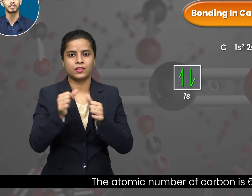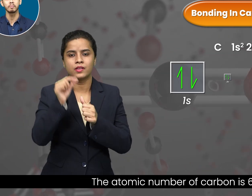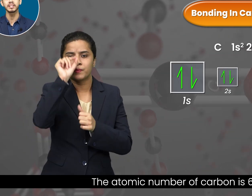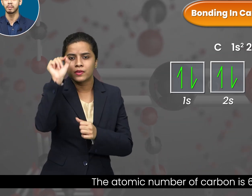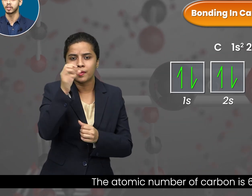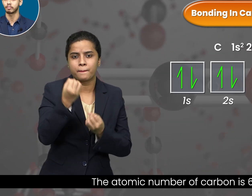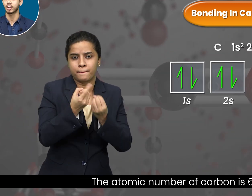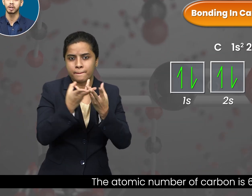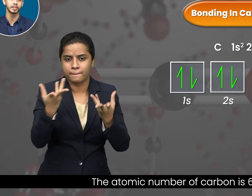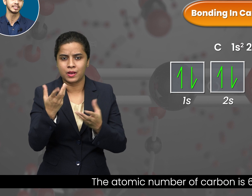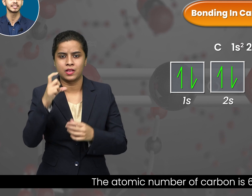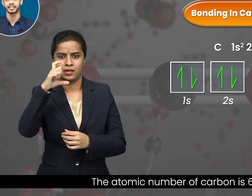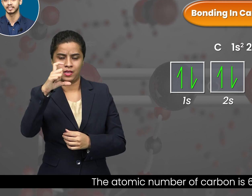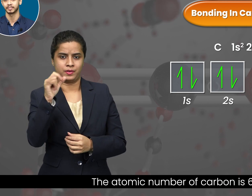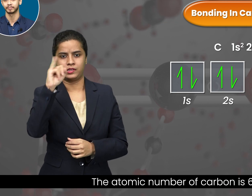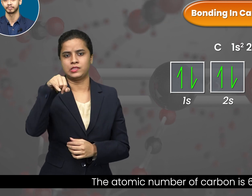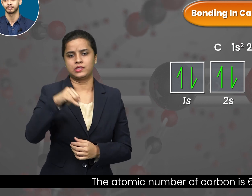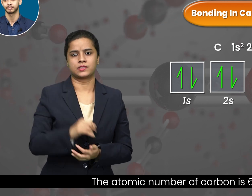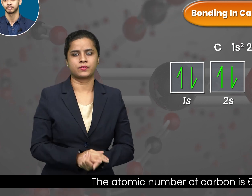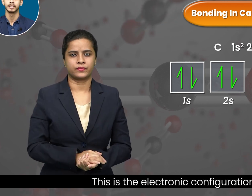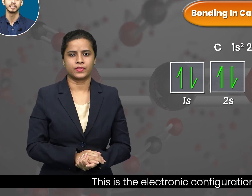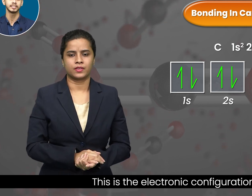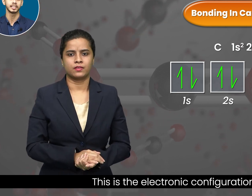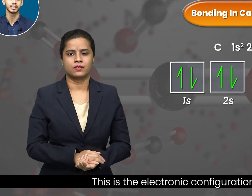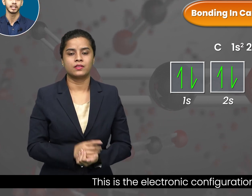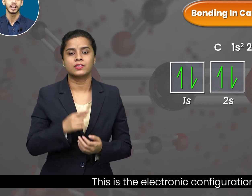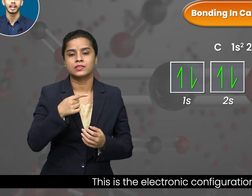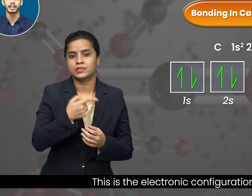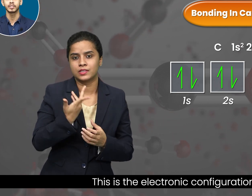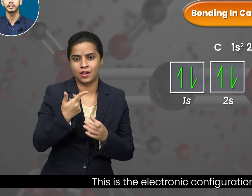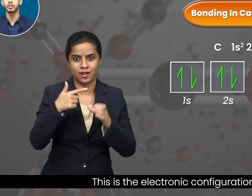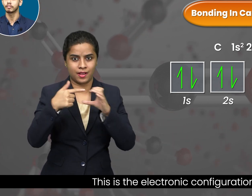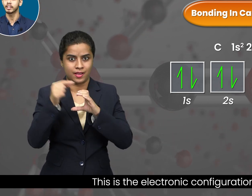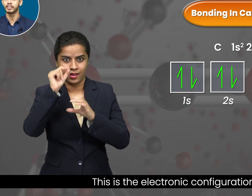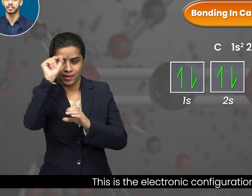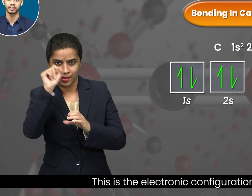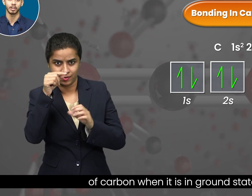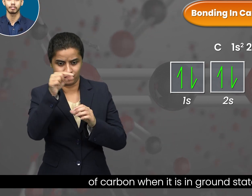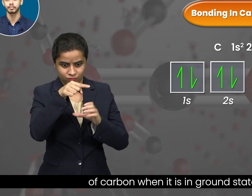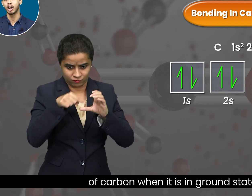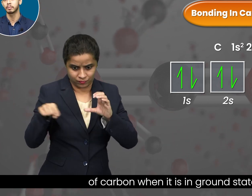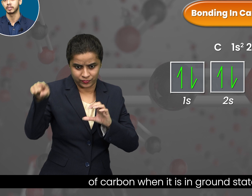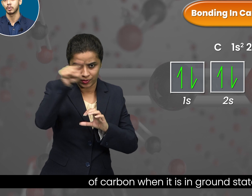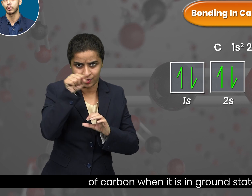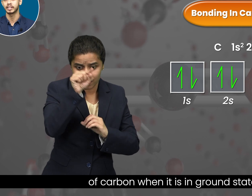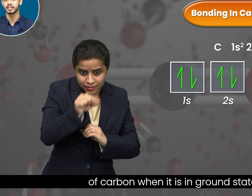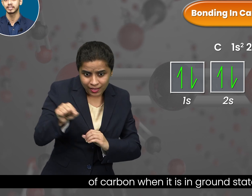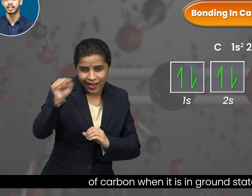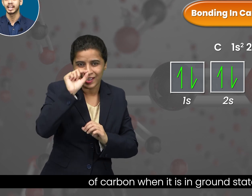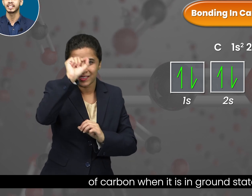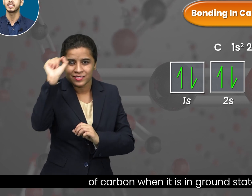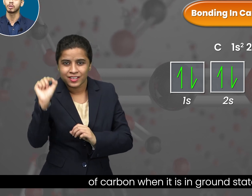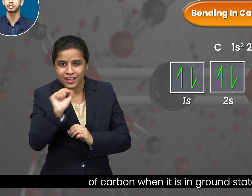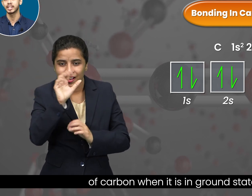The atomic number of carbon is 6. This is the electronic configuration of carbon when it